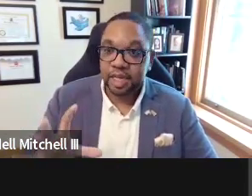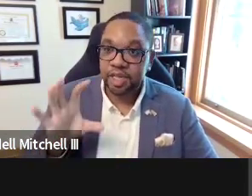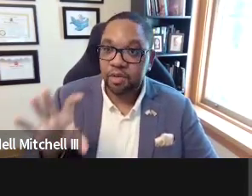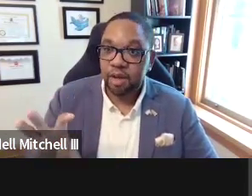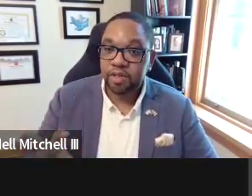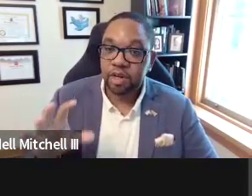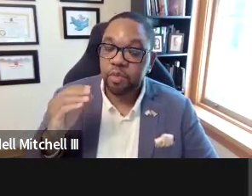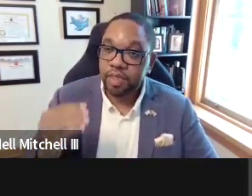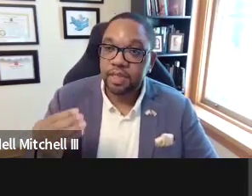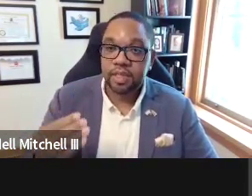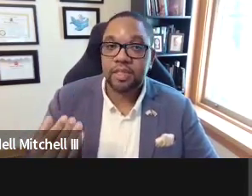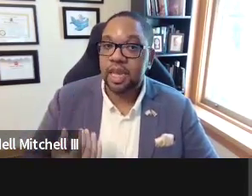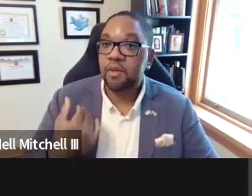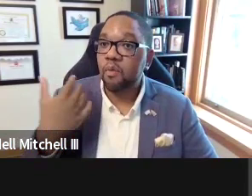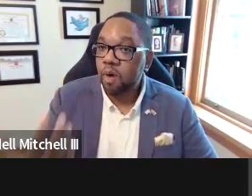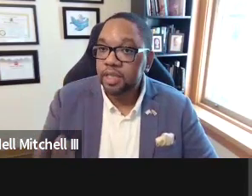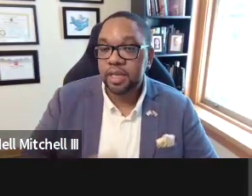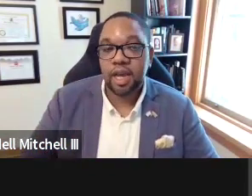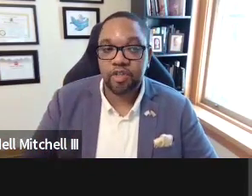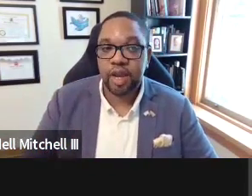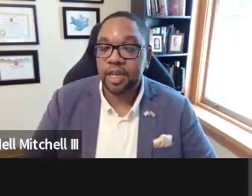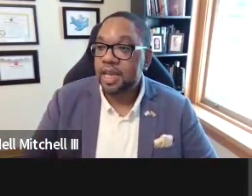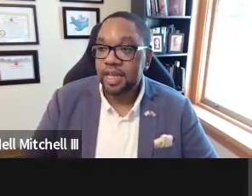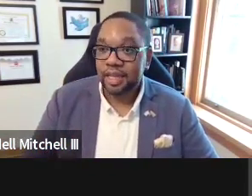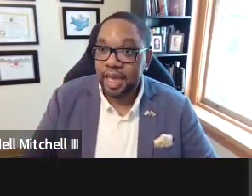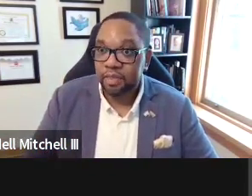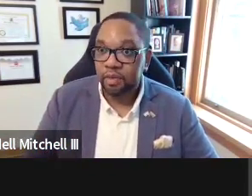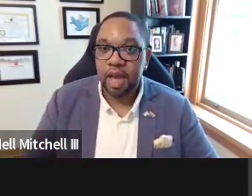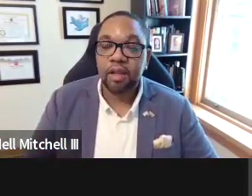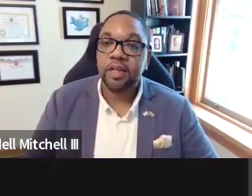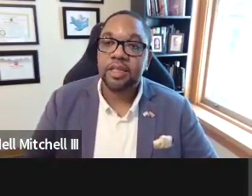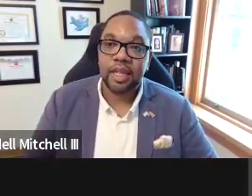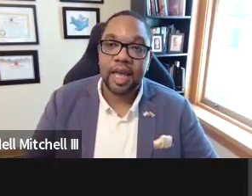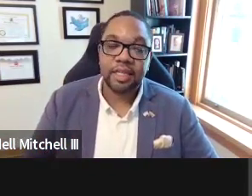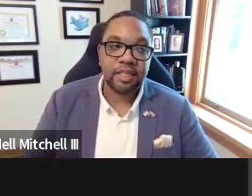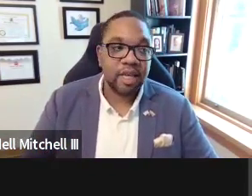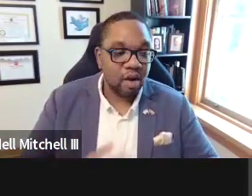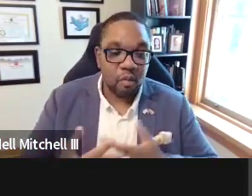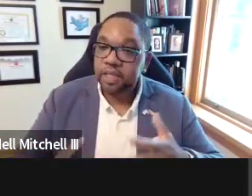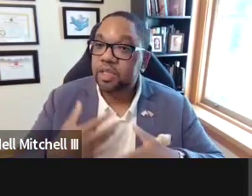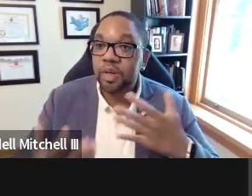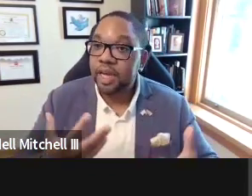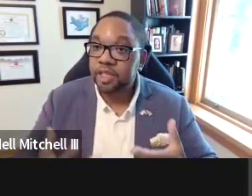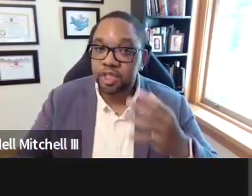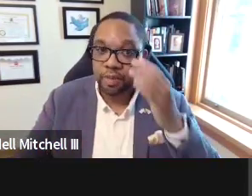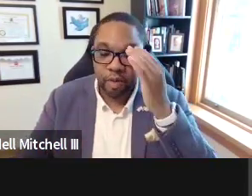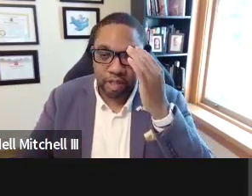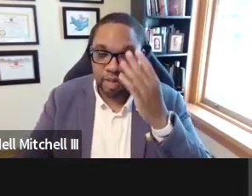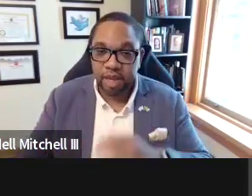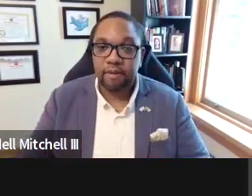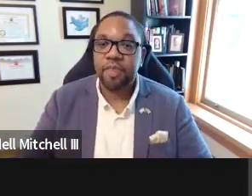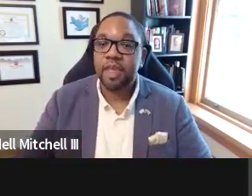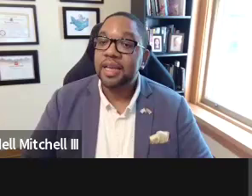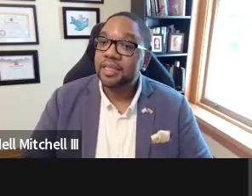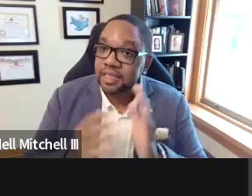that section around term? Well, this is, again, what is the contract length? Like, how long does it last? What is the relationship going